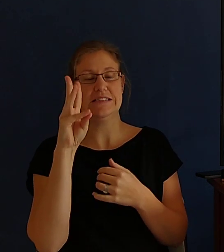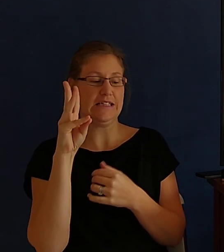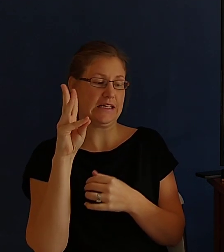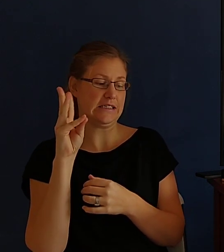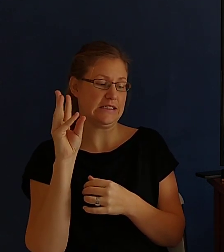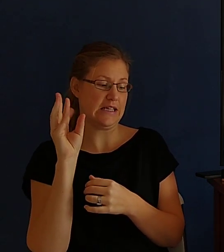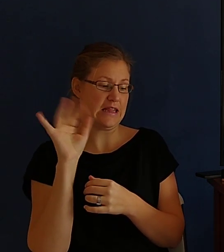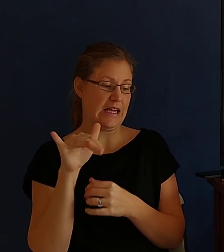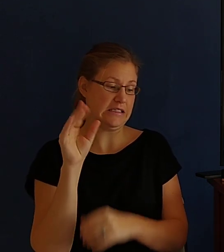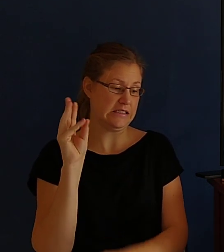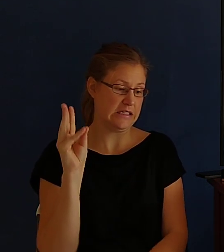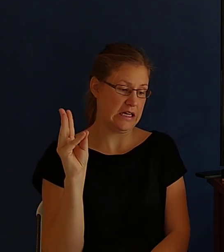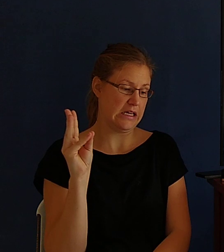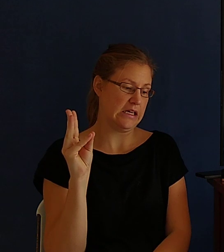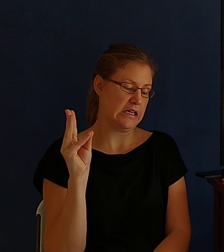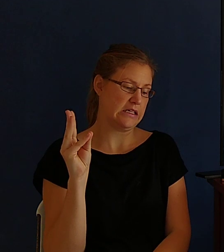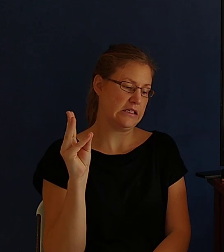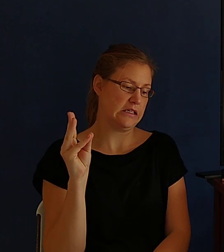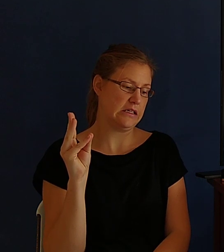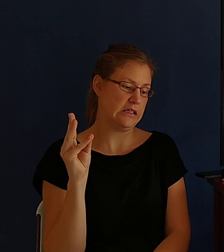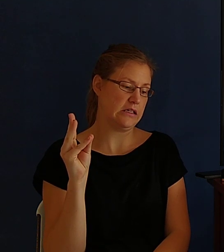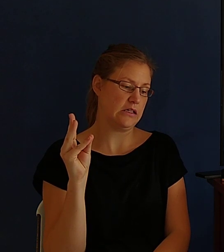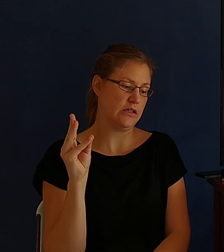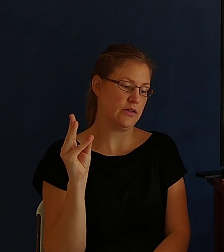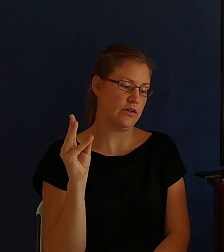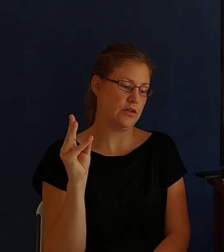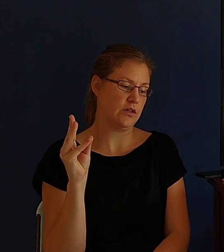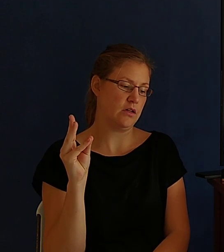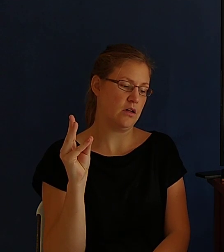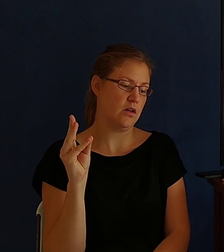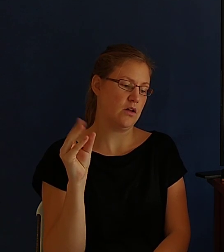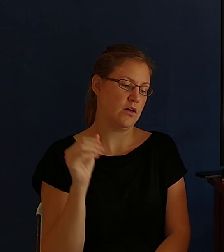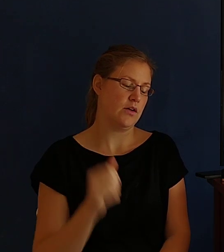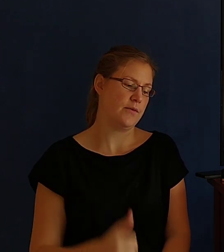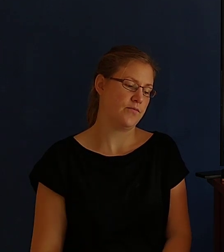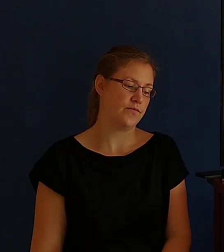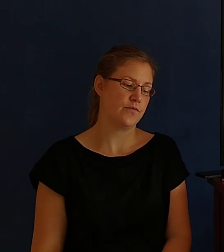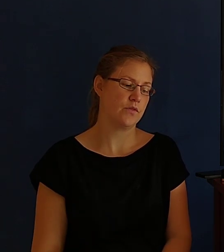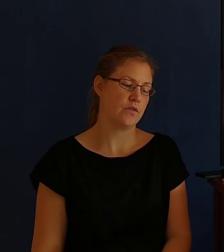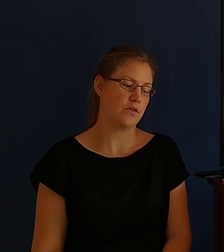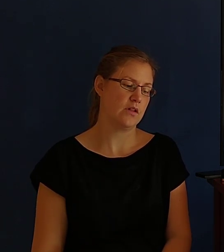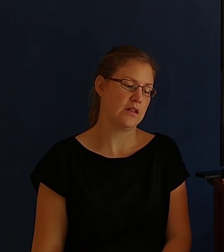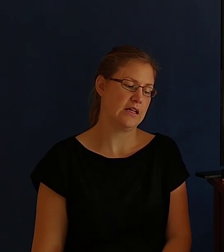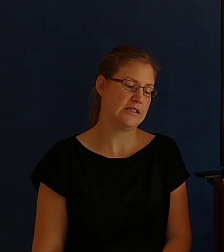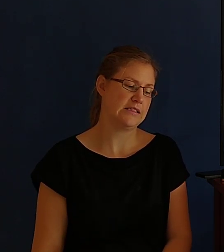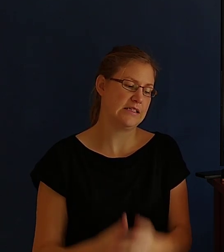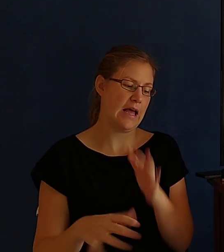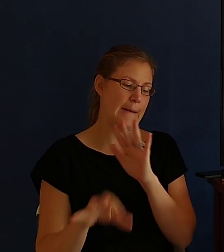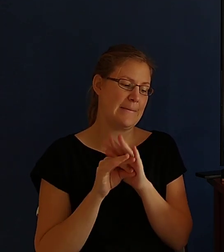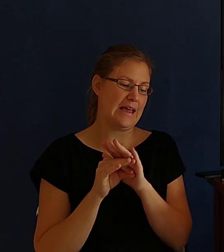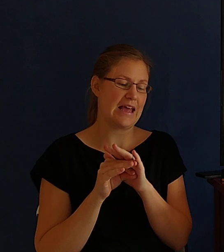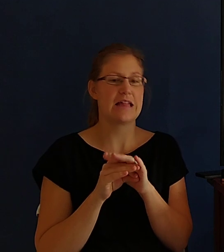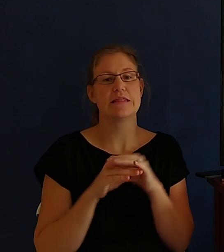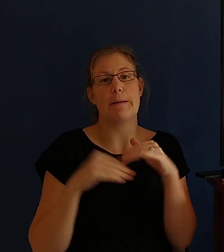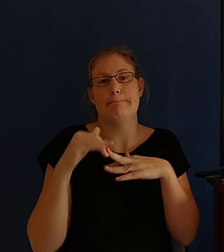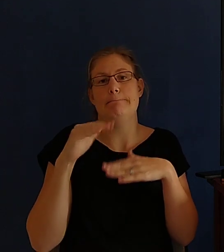6. Now let's choose, okay, let me remove this one. Let's choose the minimum weight again. So what we have